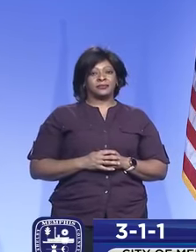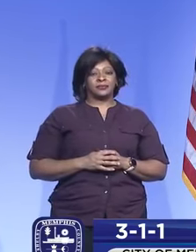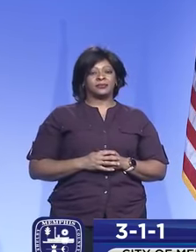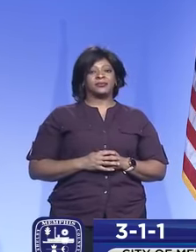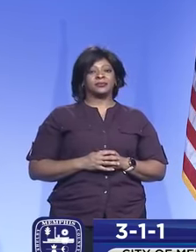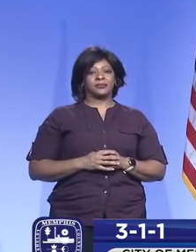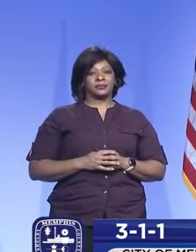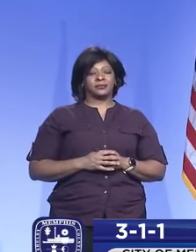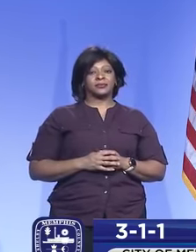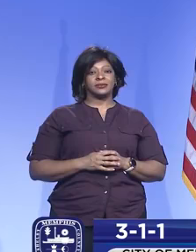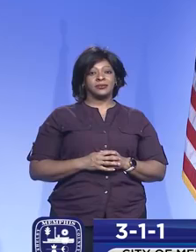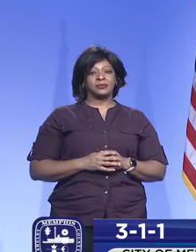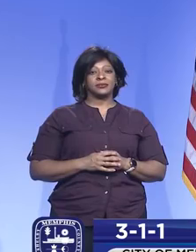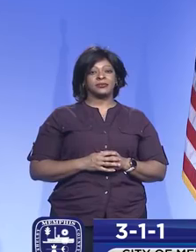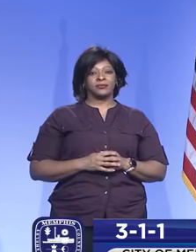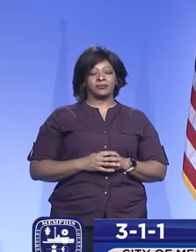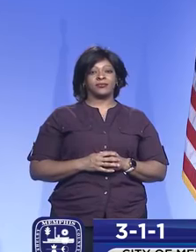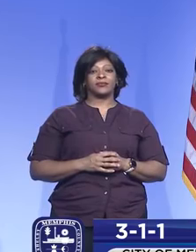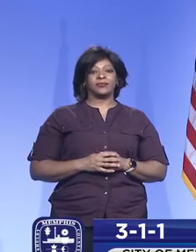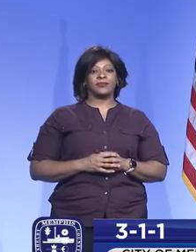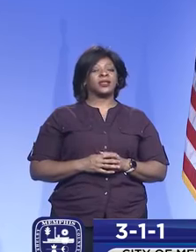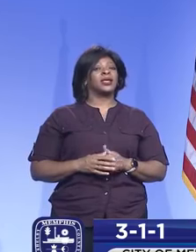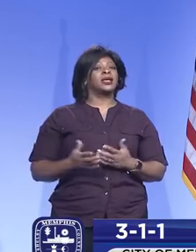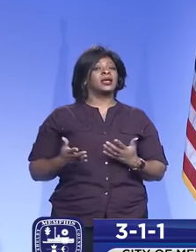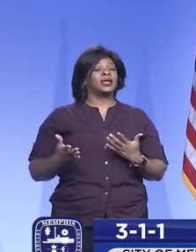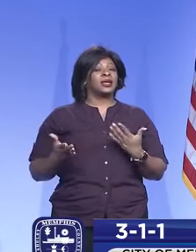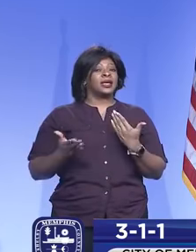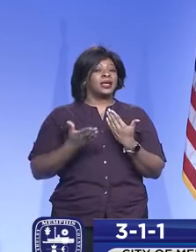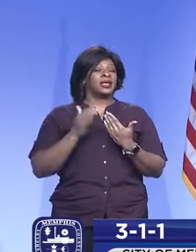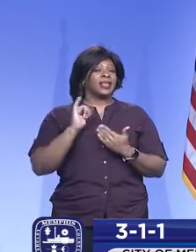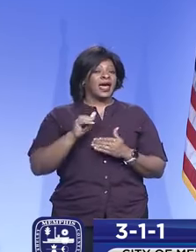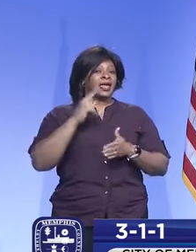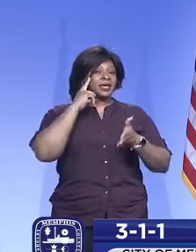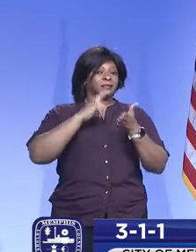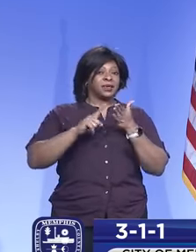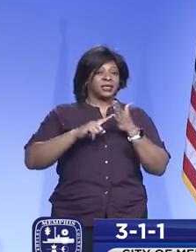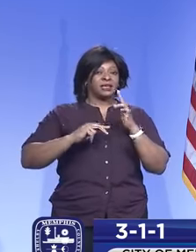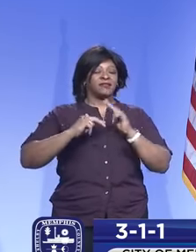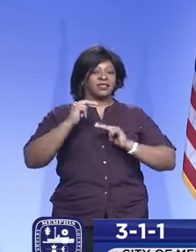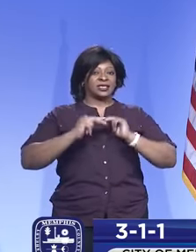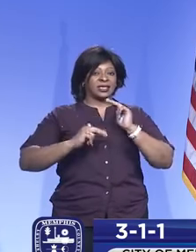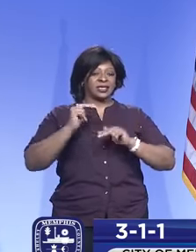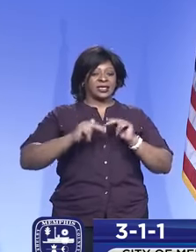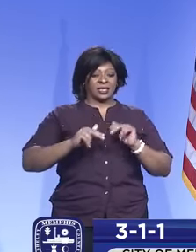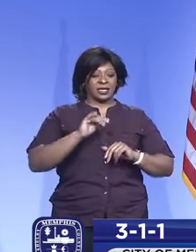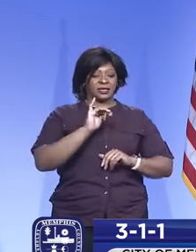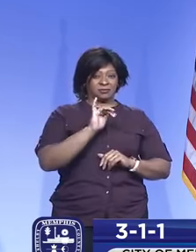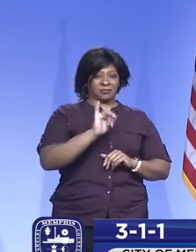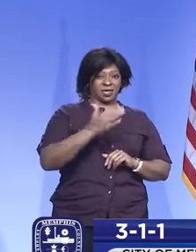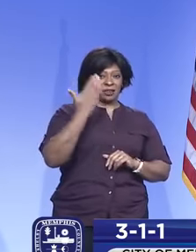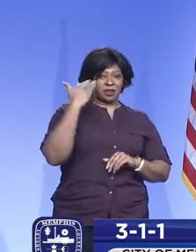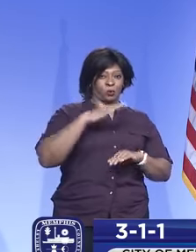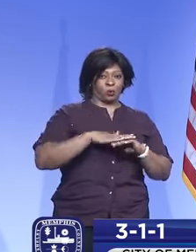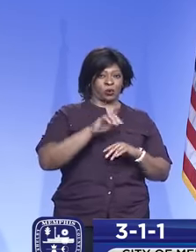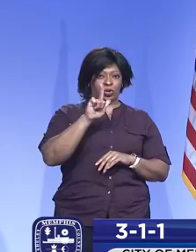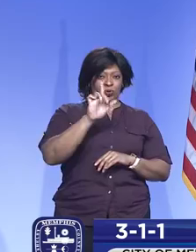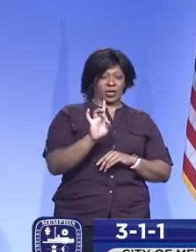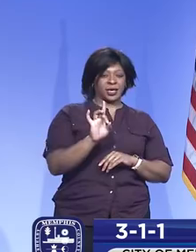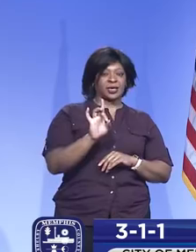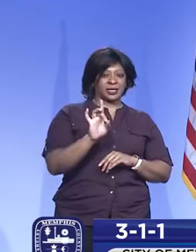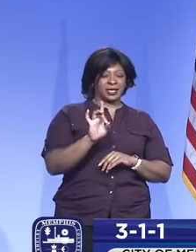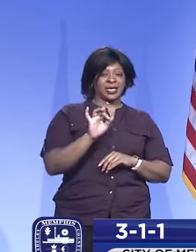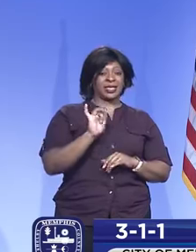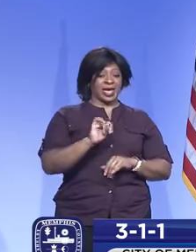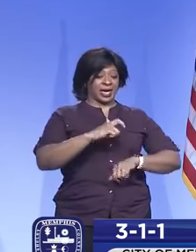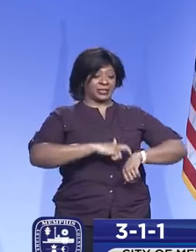we even inspected the facility on the 28th, and at